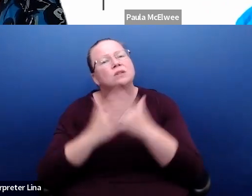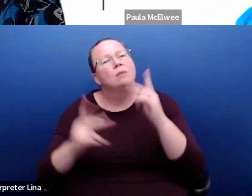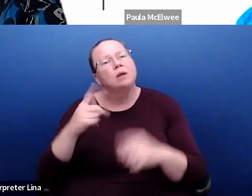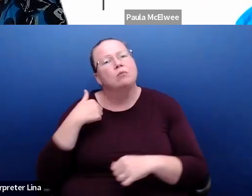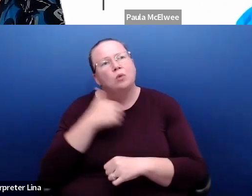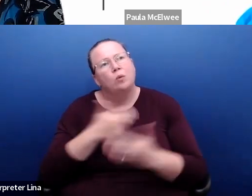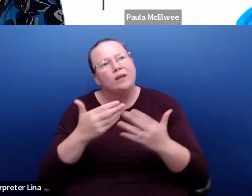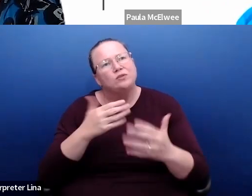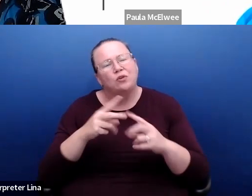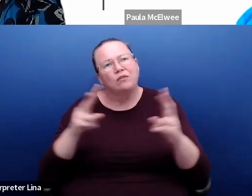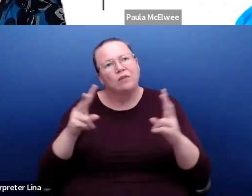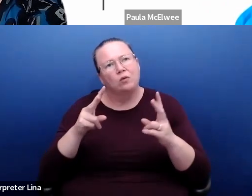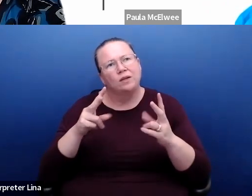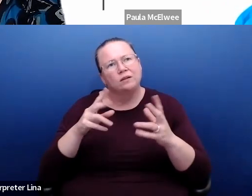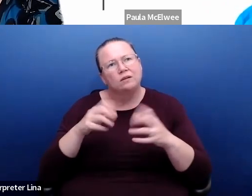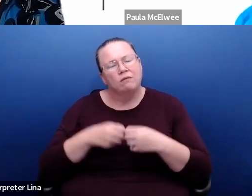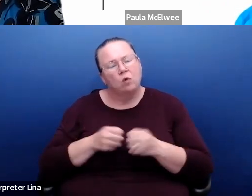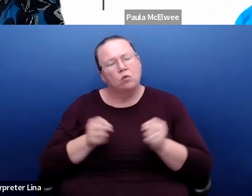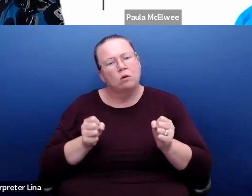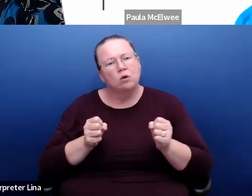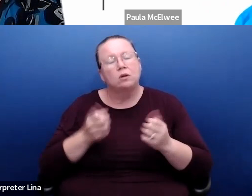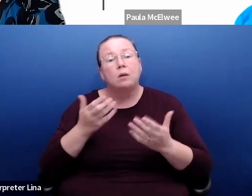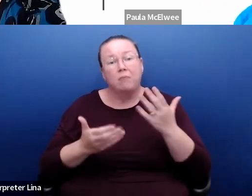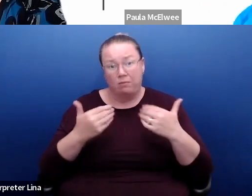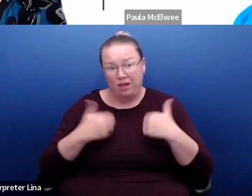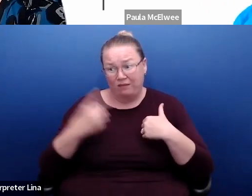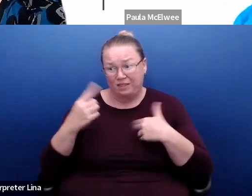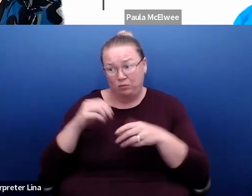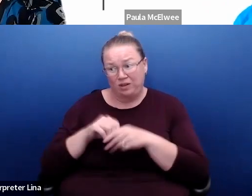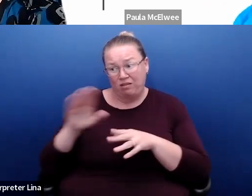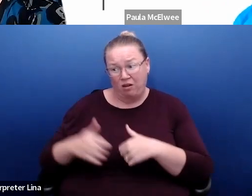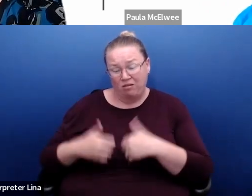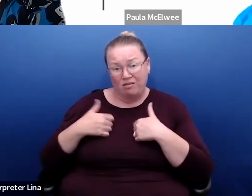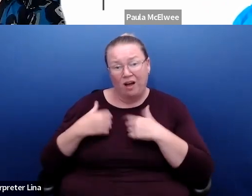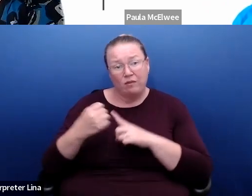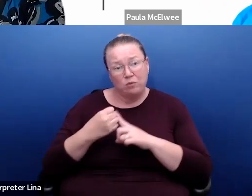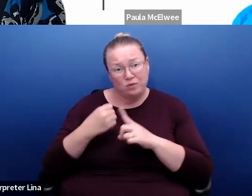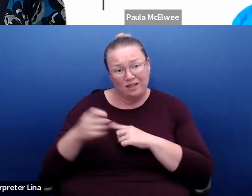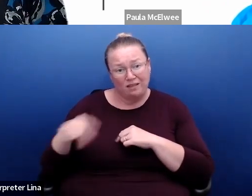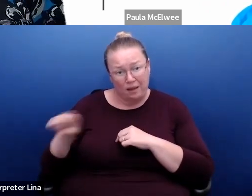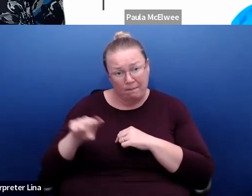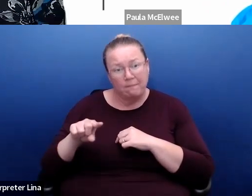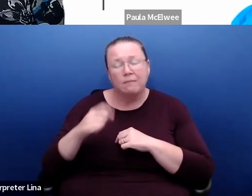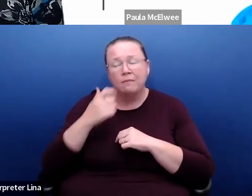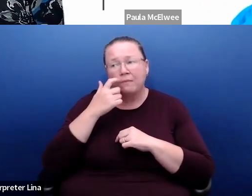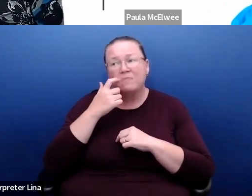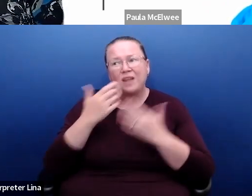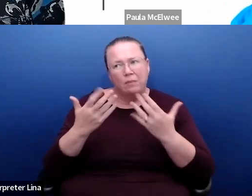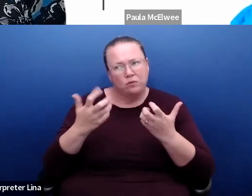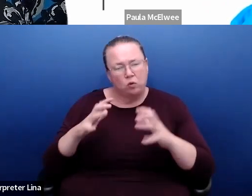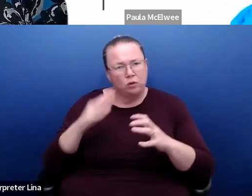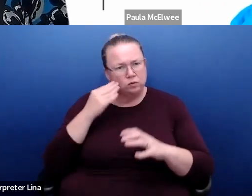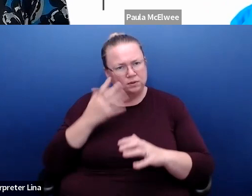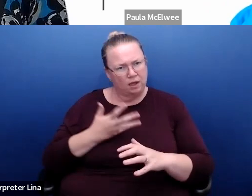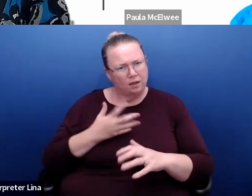serve are very vulnerable, and they may have someone in their life who is abusive, and they may be reluctant to tell us